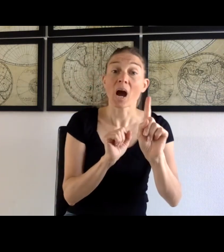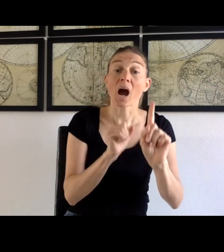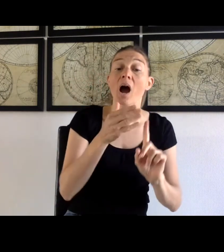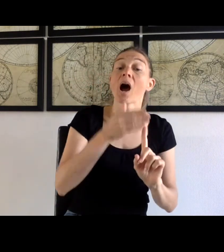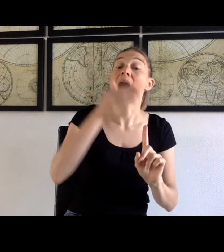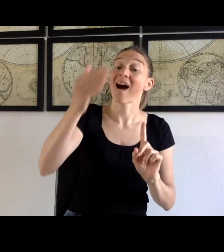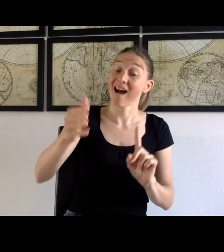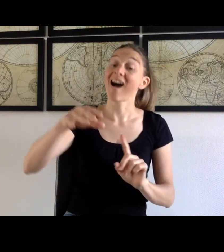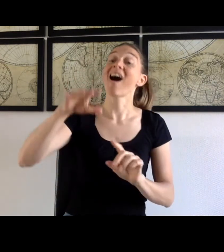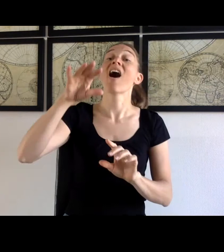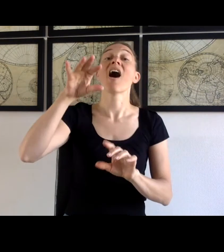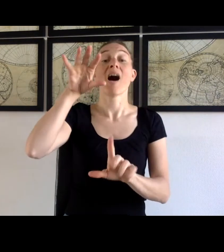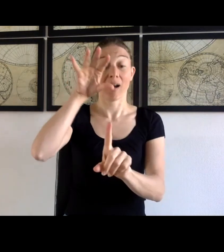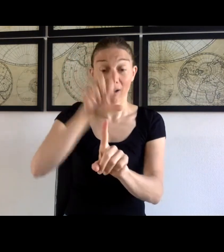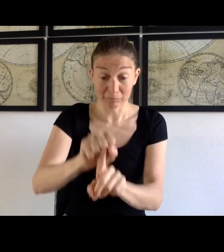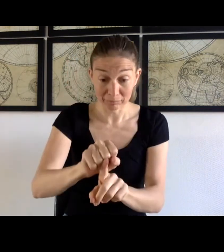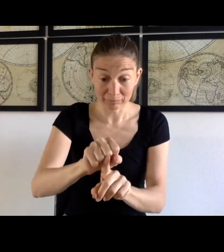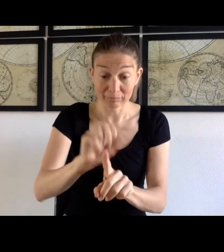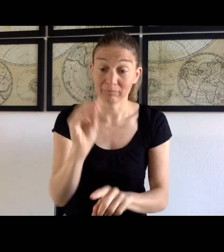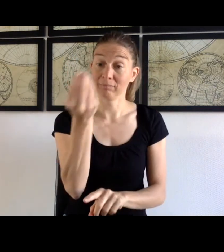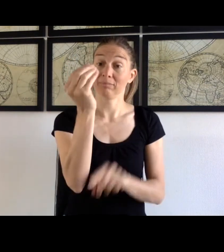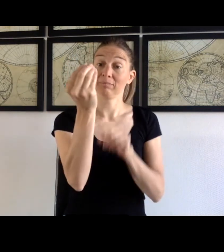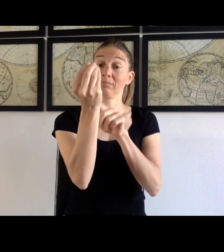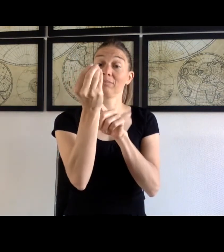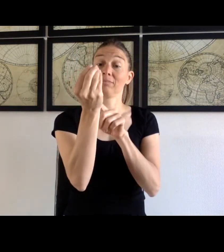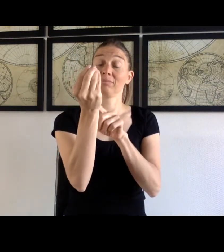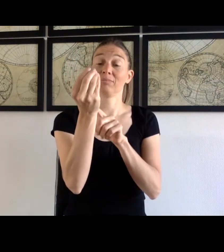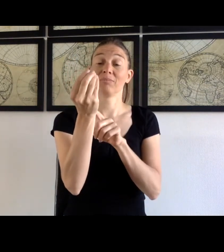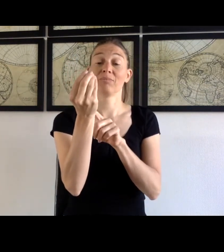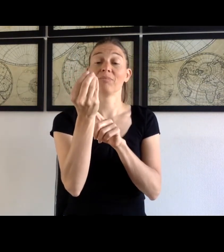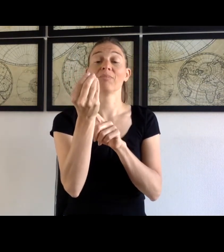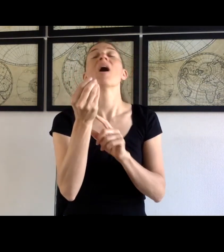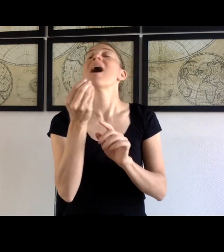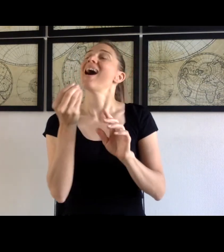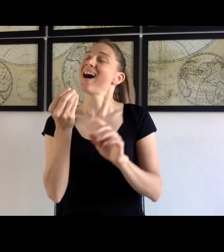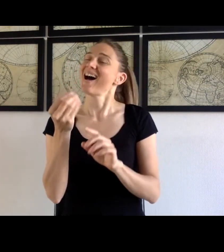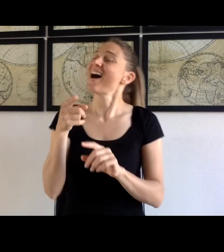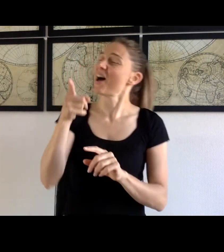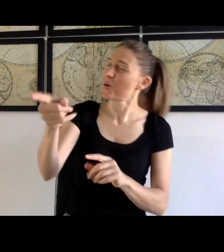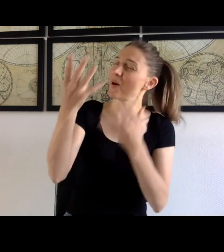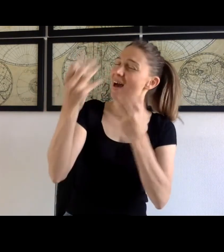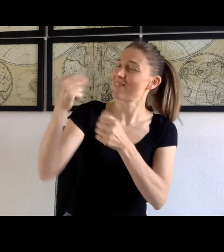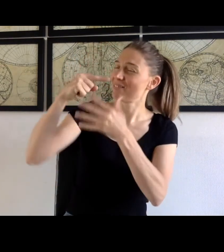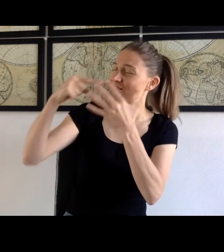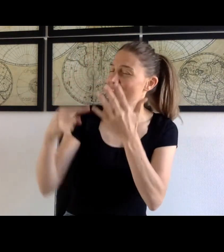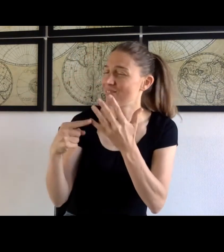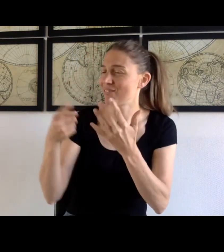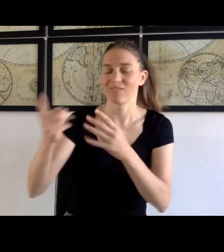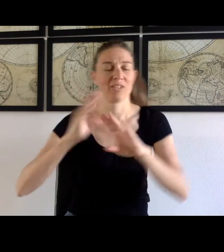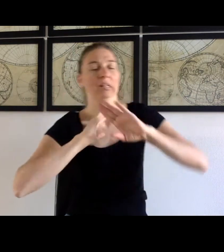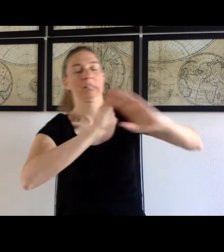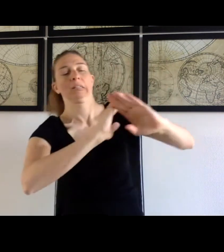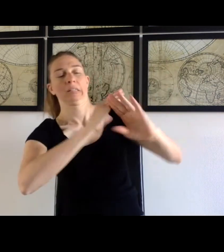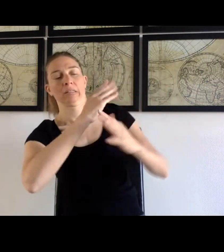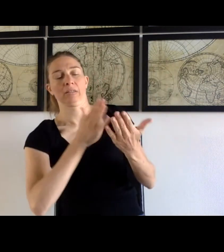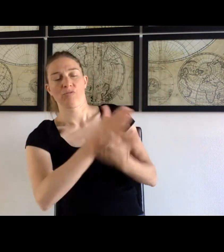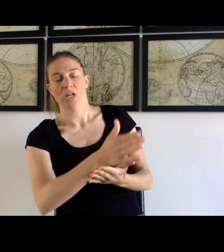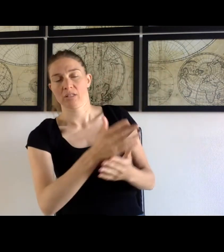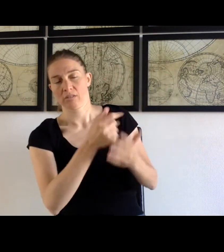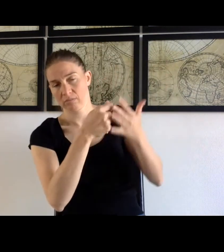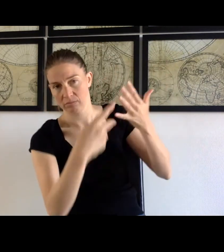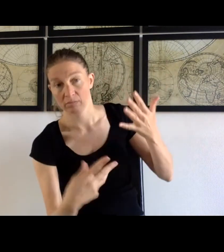result in the deprivation of rights of persons with disabilities. So for instance, that as a result of the assessment, you